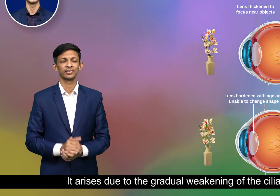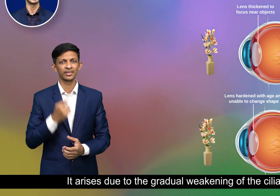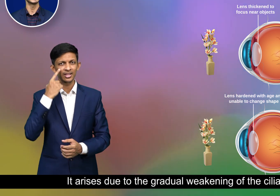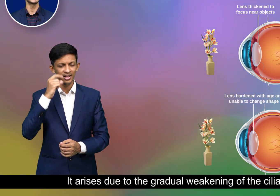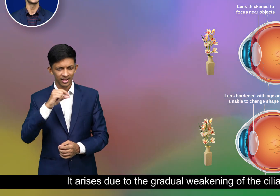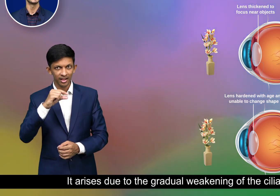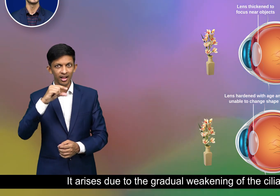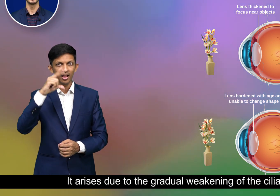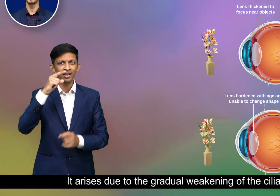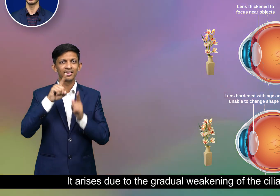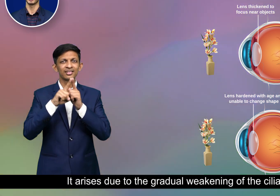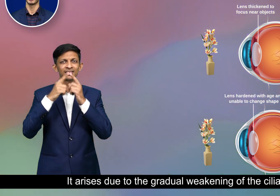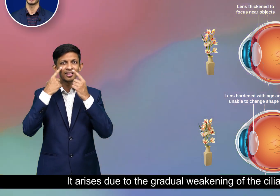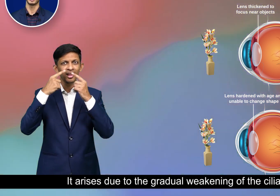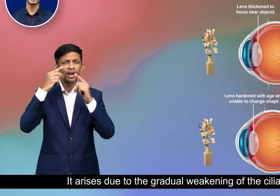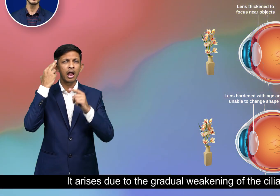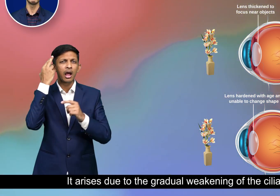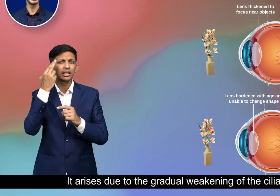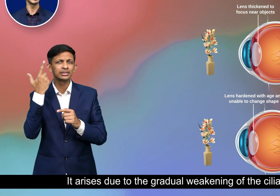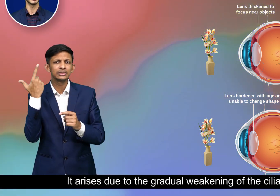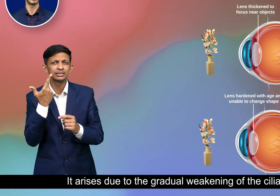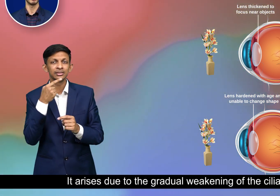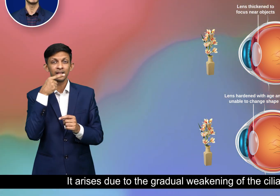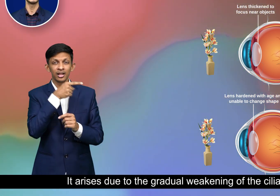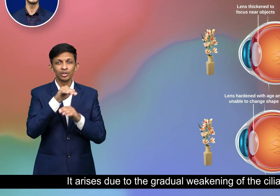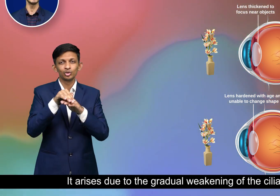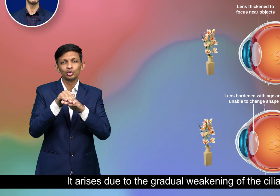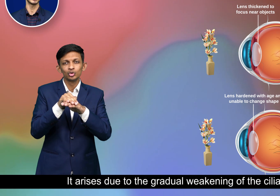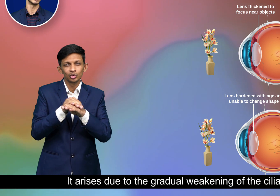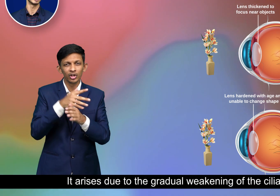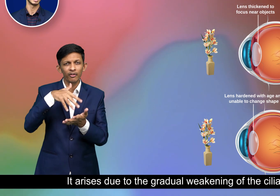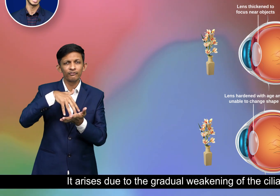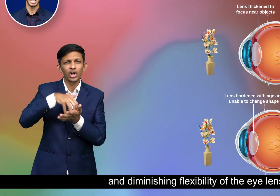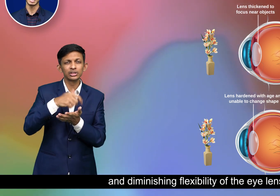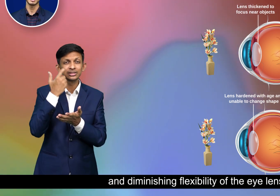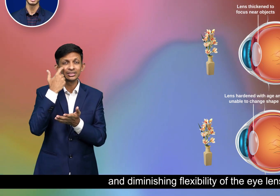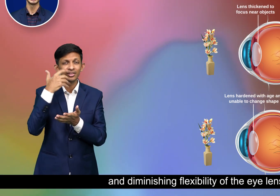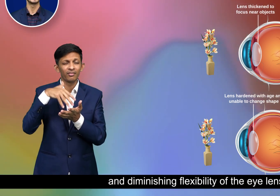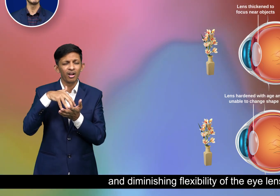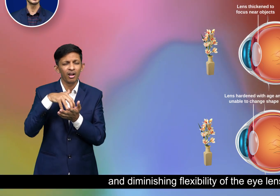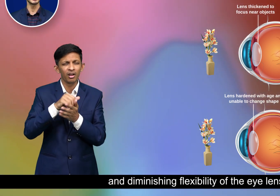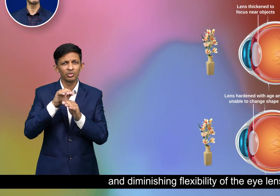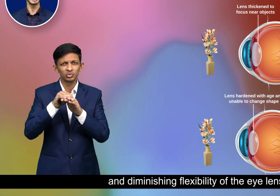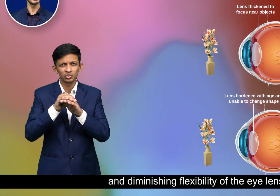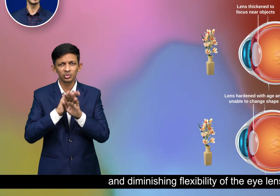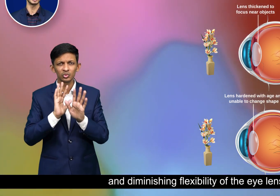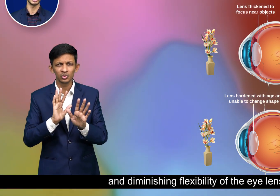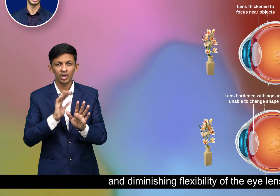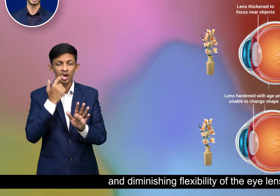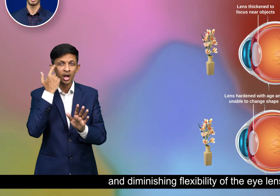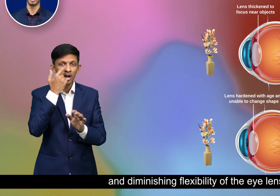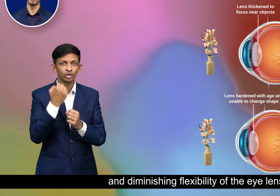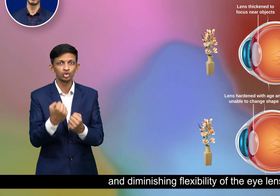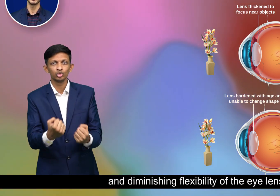It arises due to the gradual weakening of the ciliary muscles and diminishing